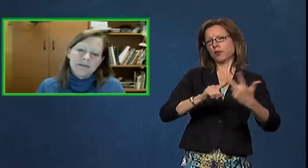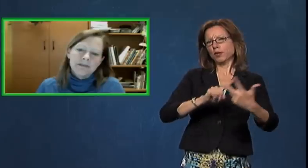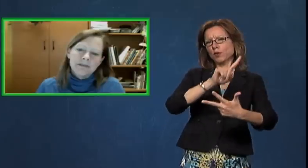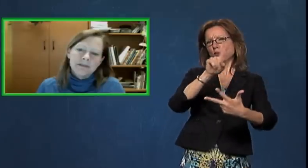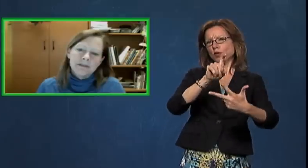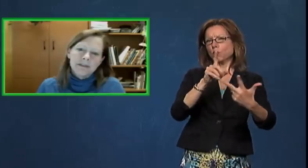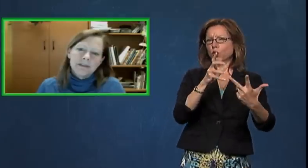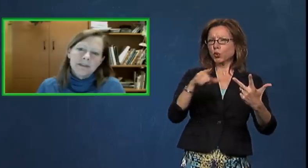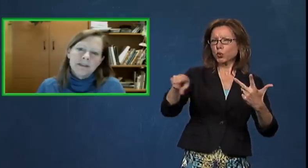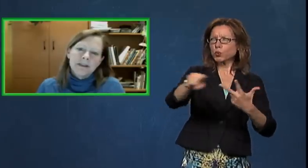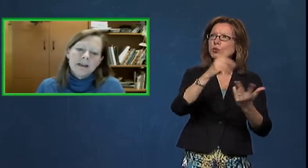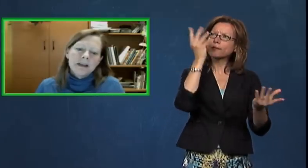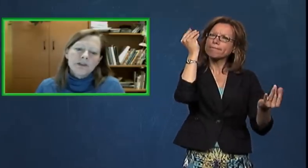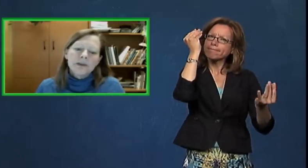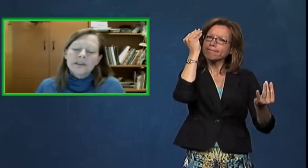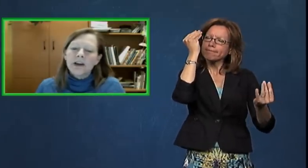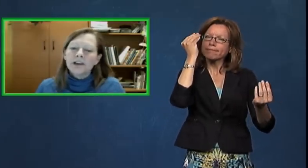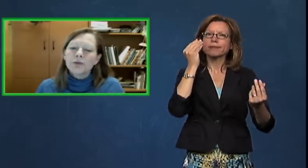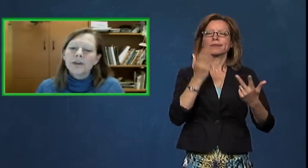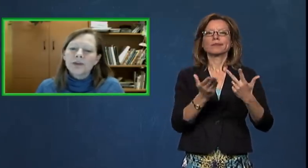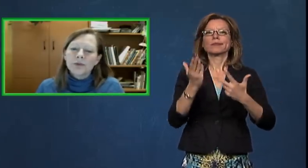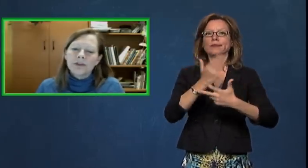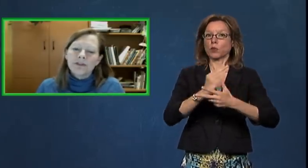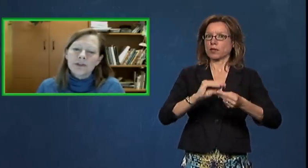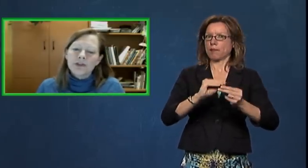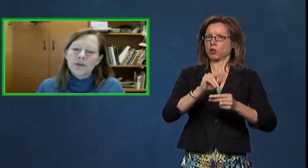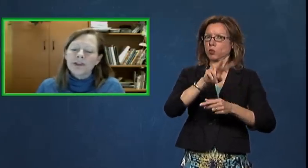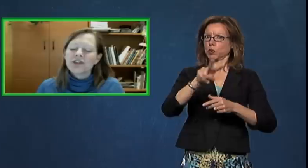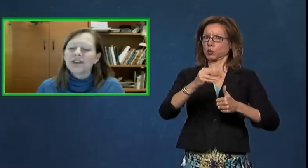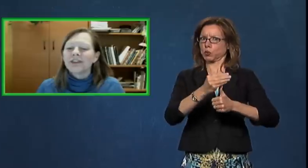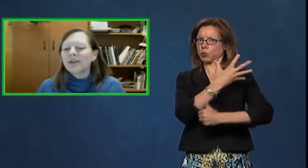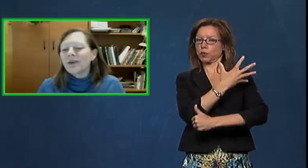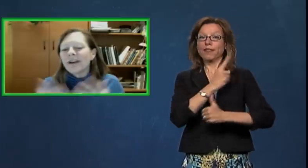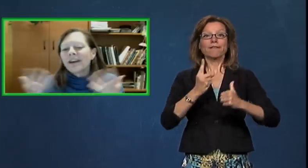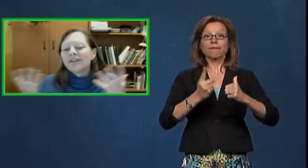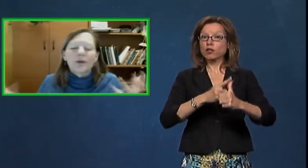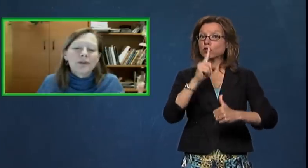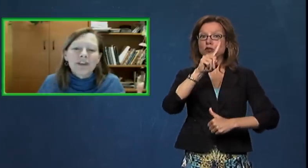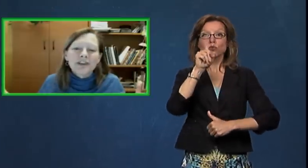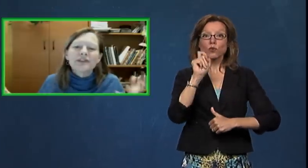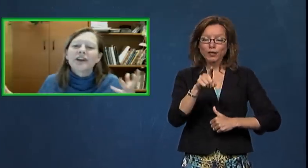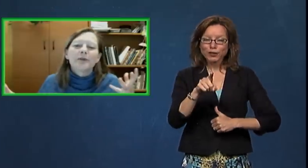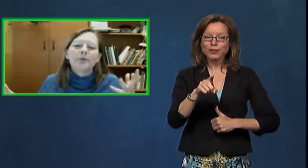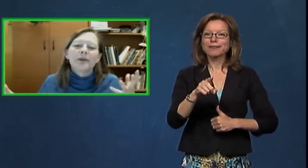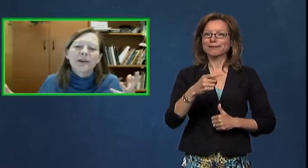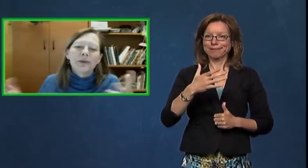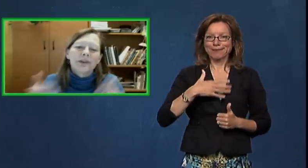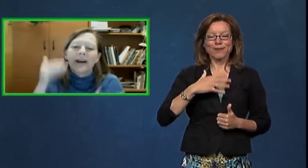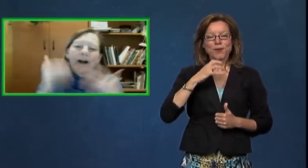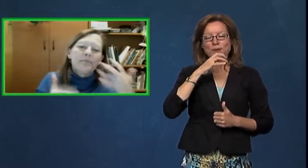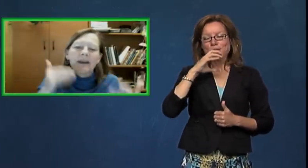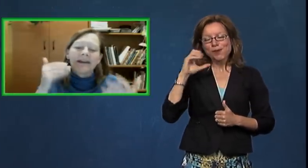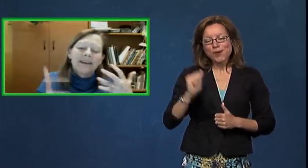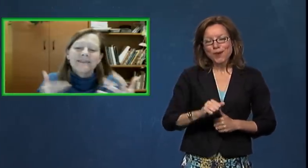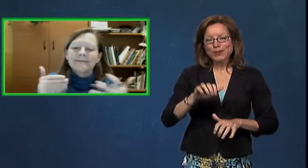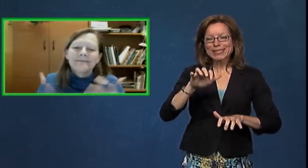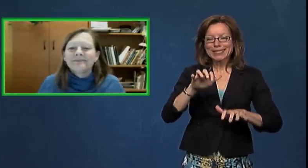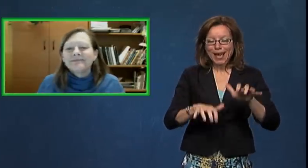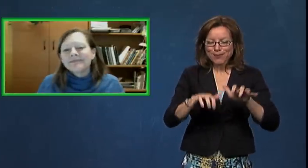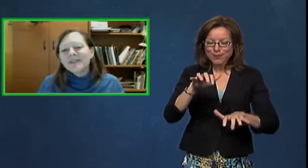ponder. So on slide 22, the first question, I have an old-fashioned typewriter with an